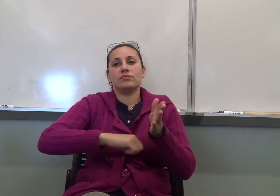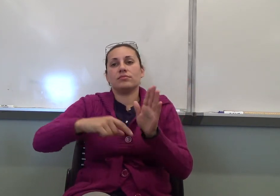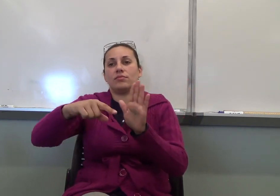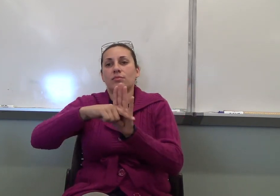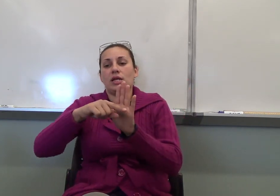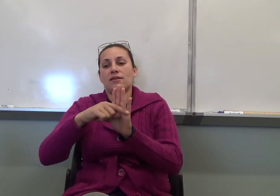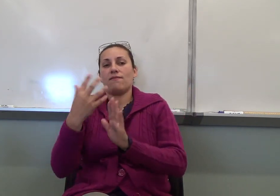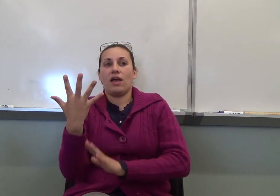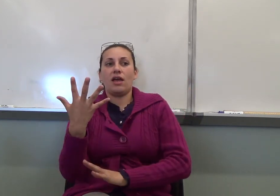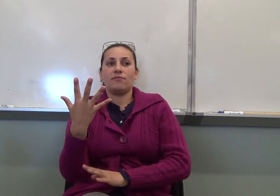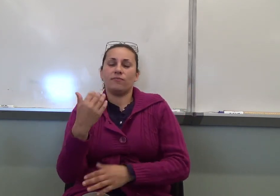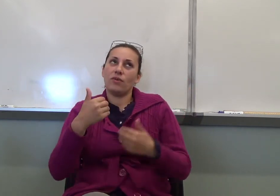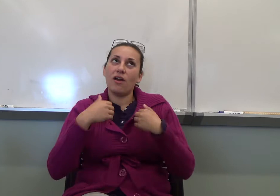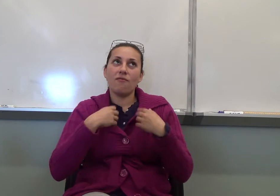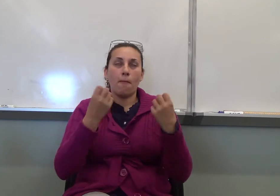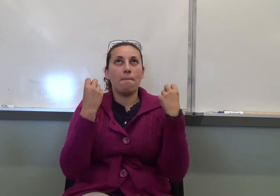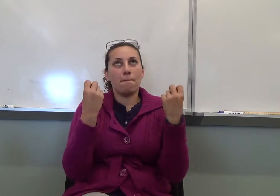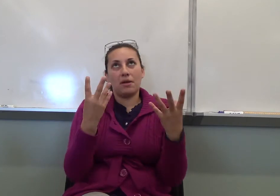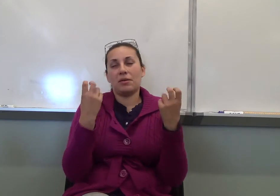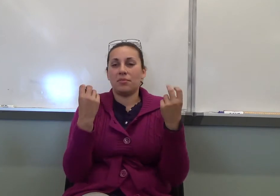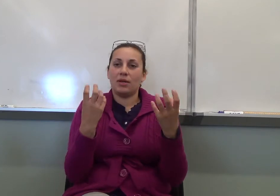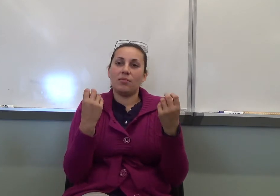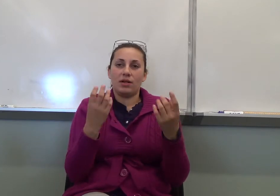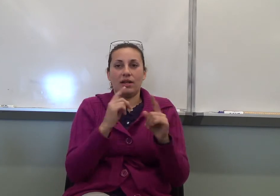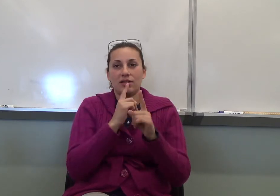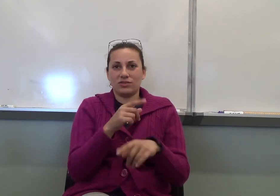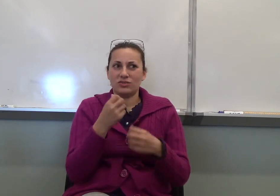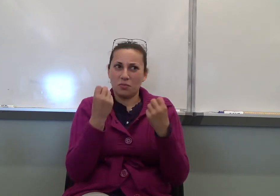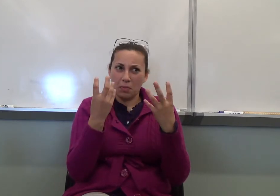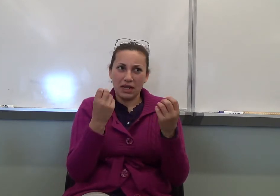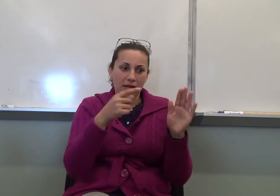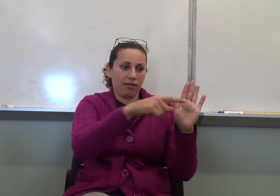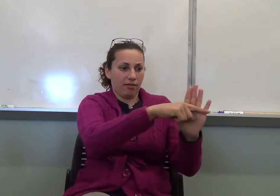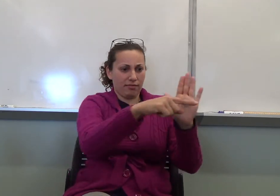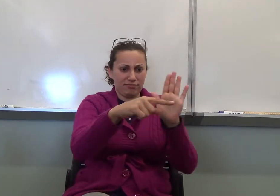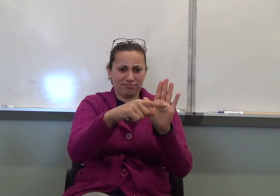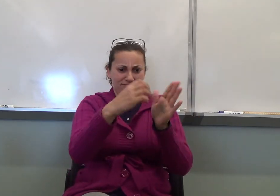all sorts of answers, right? Too many minus signs, the mind turns into jello,